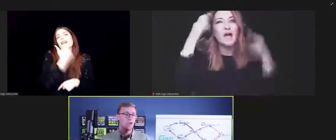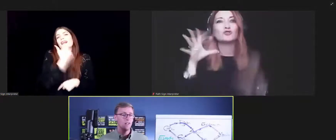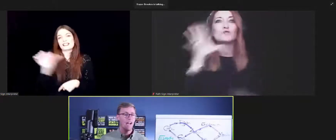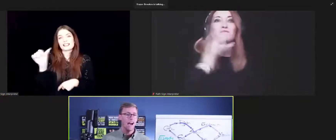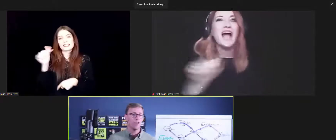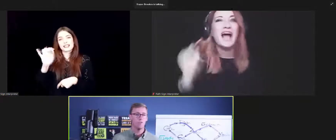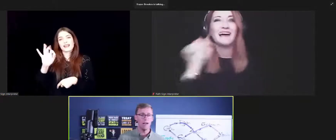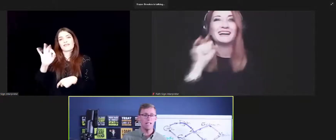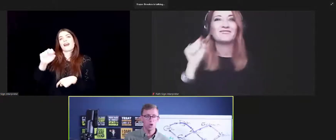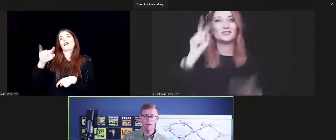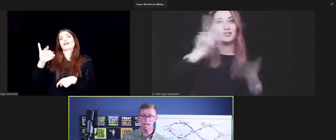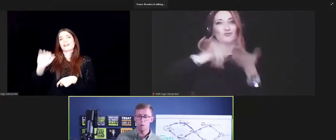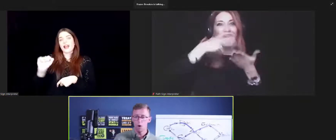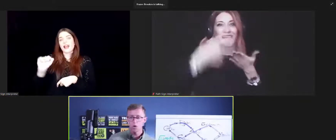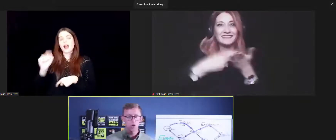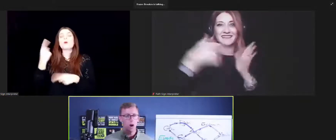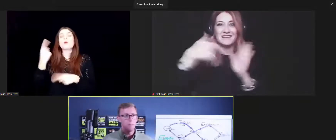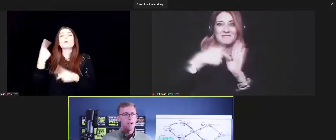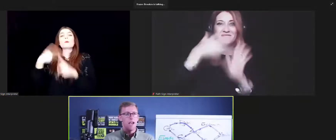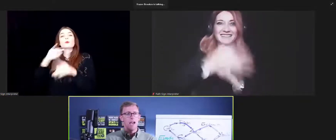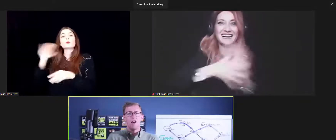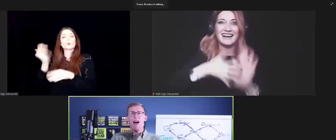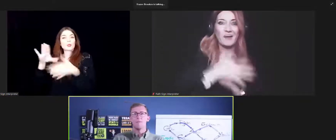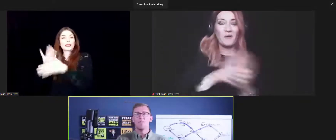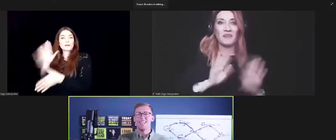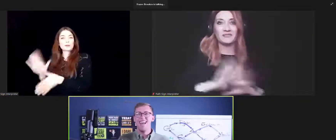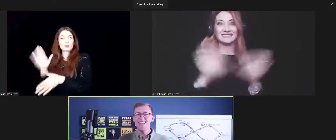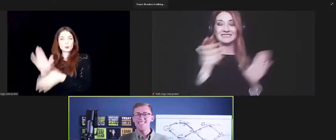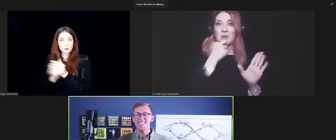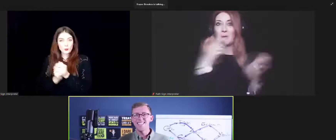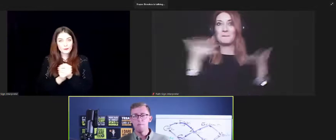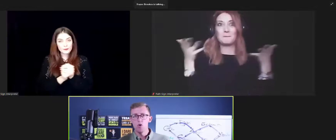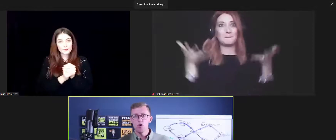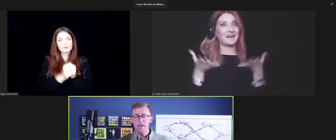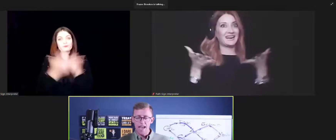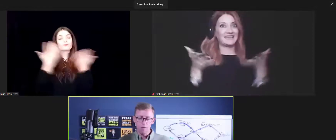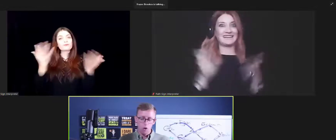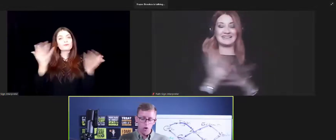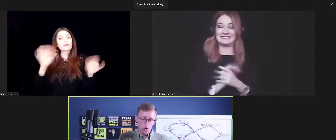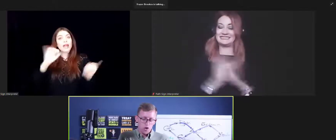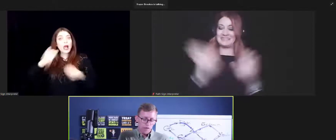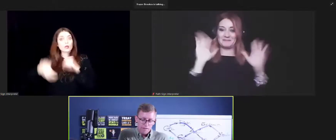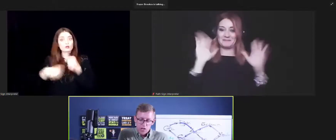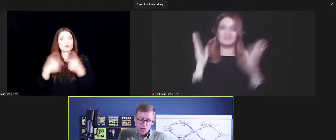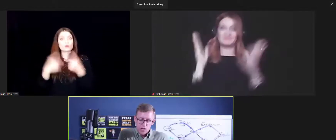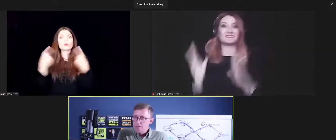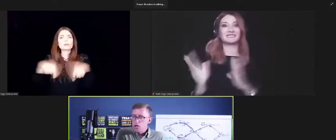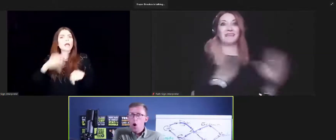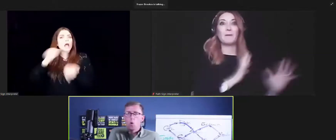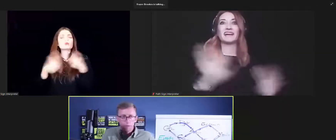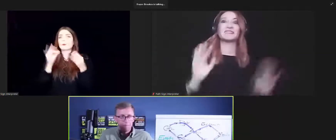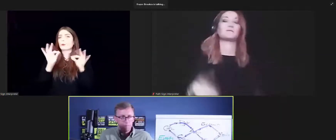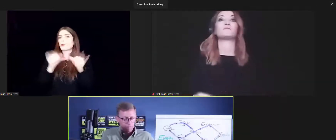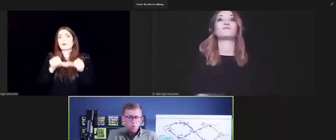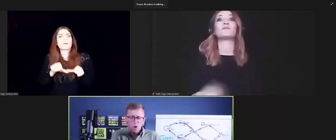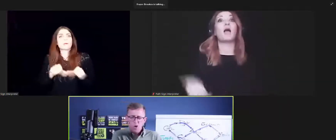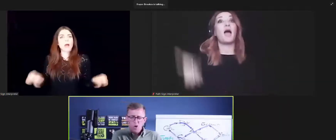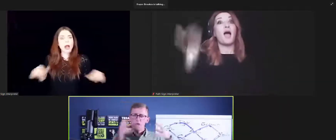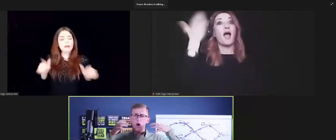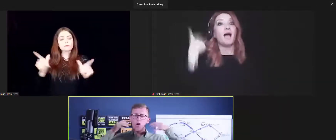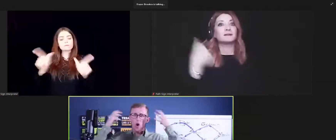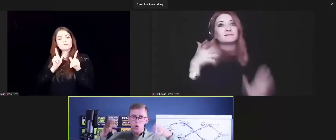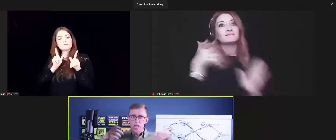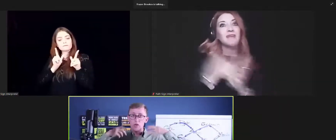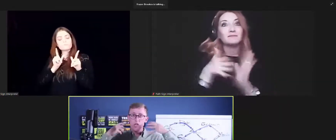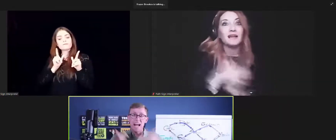action really does make more. So, right. Let's move in. Once you've kind of set the goal, once you've got your